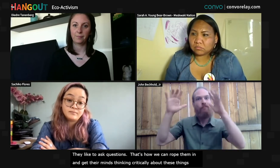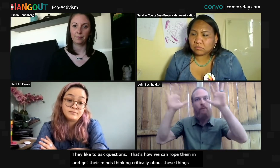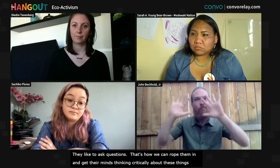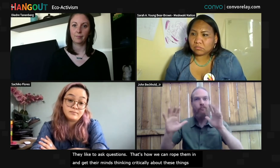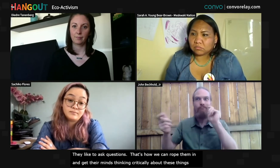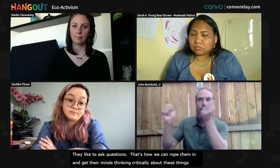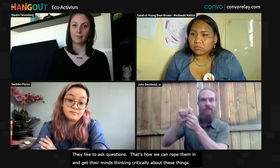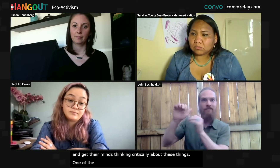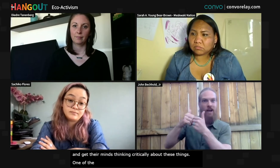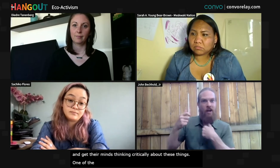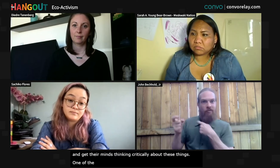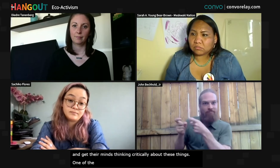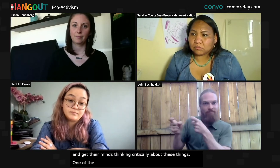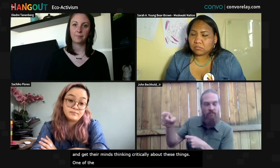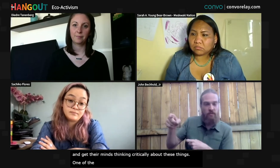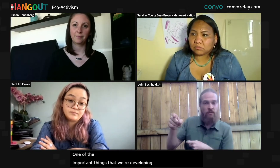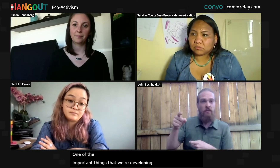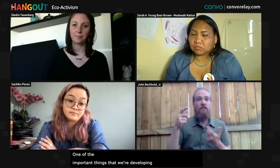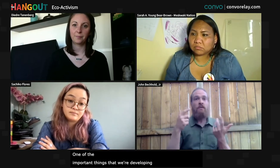developing for the climate,